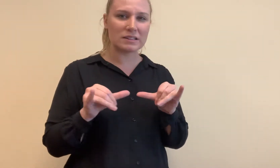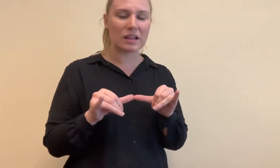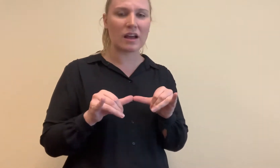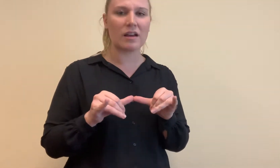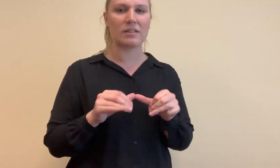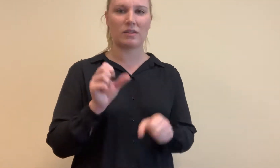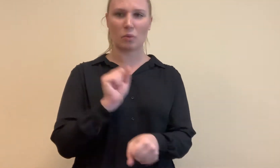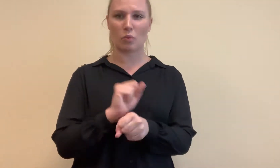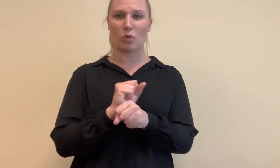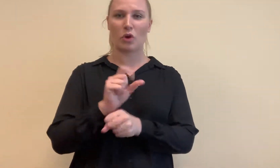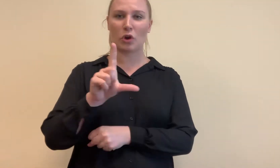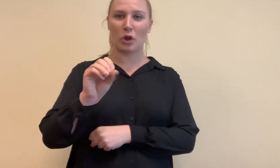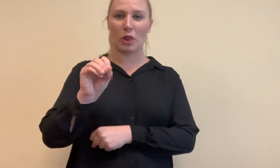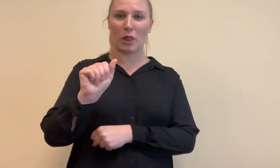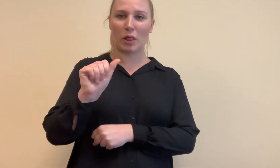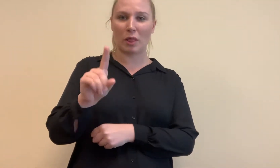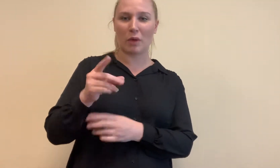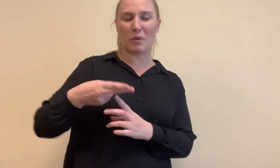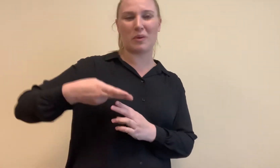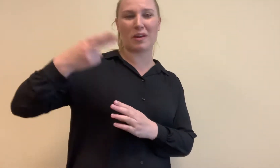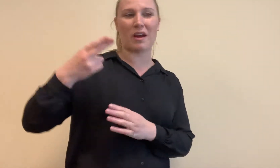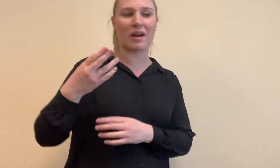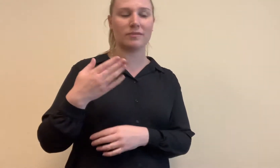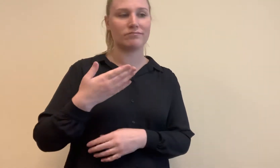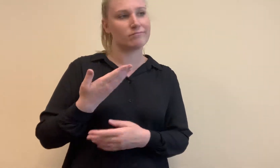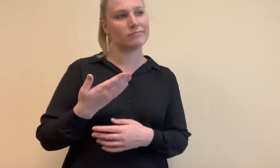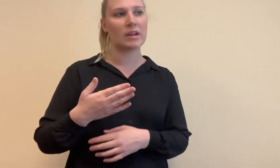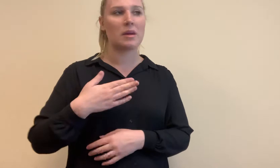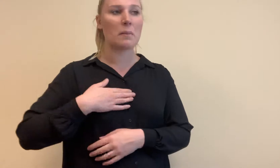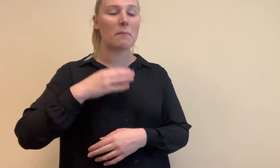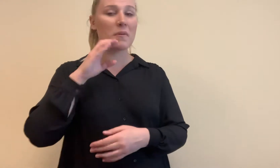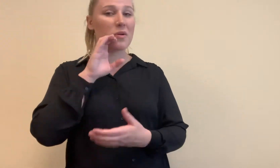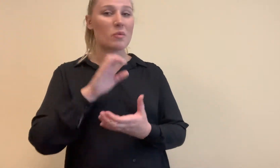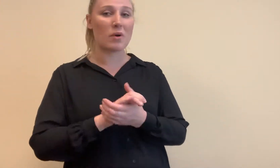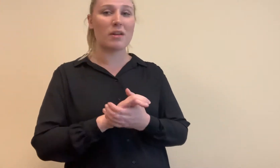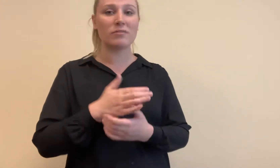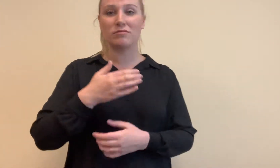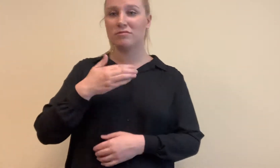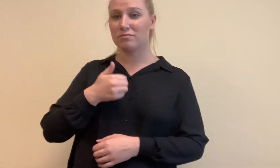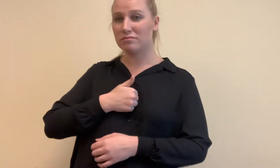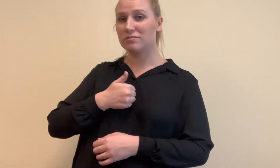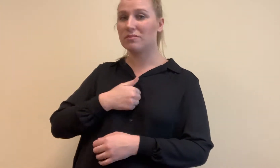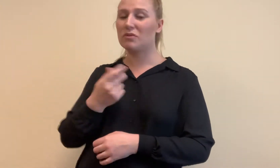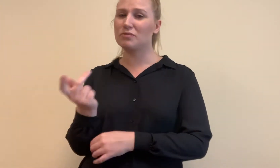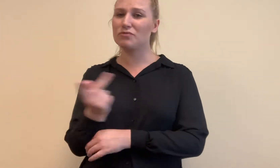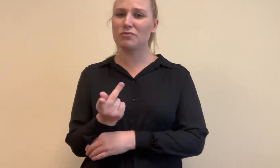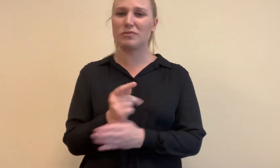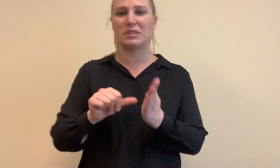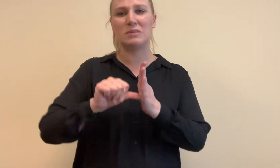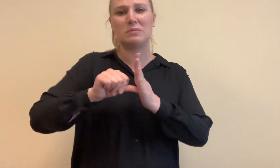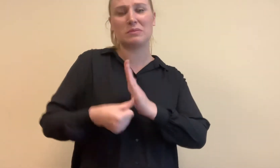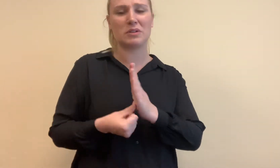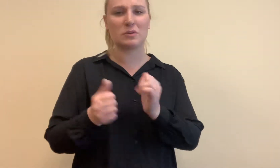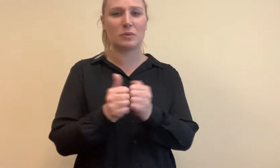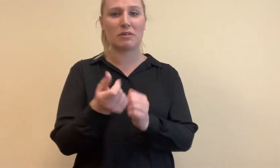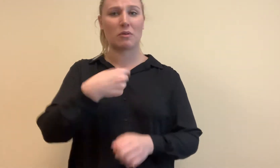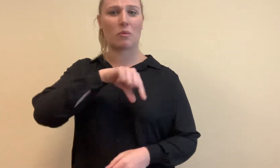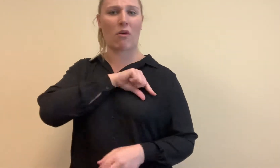workload, both my wife and I are just really, really impressed with the quality of